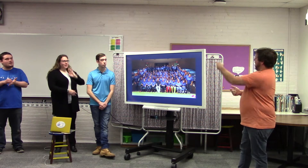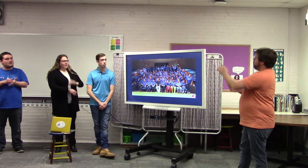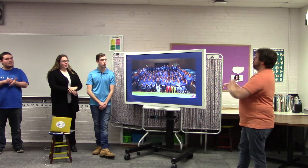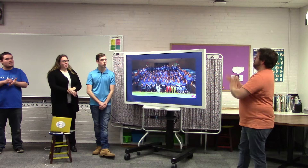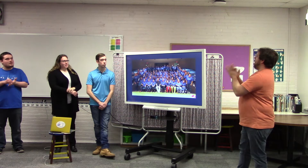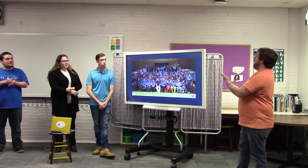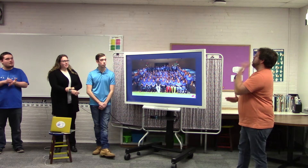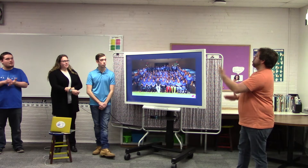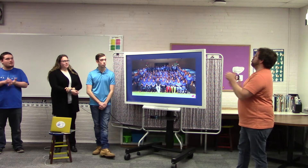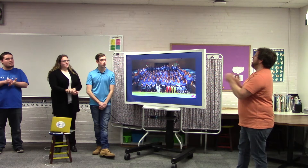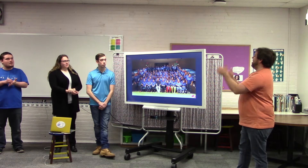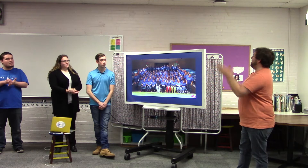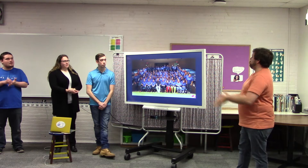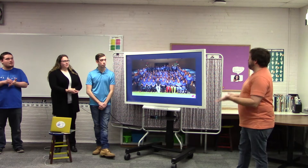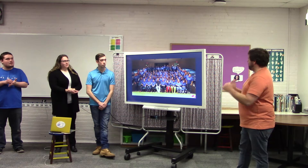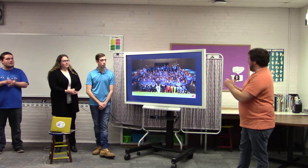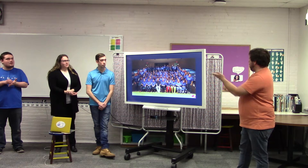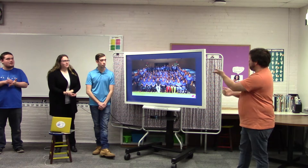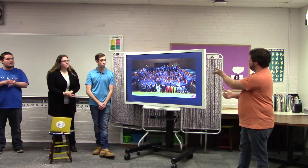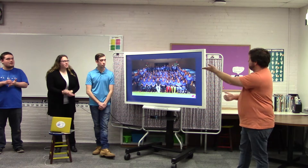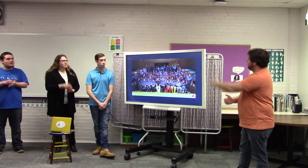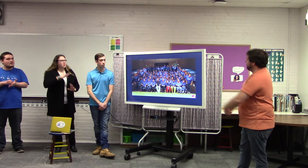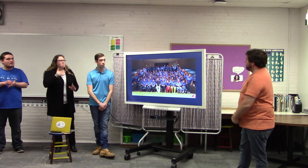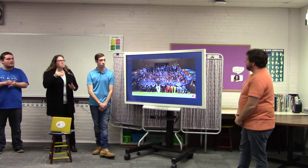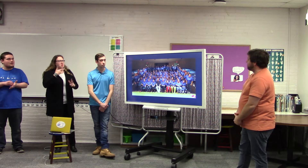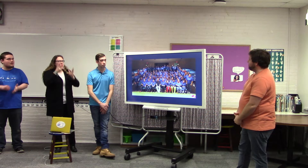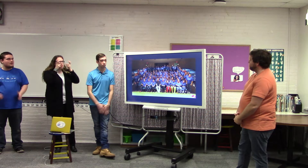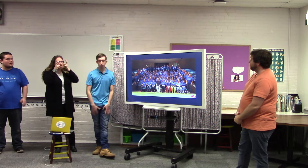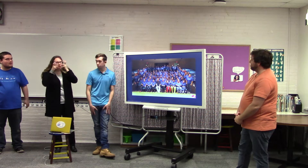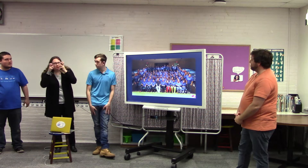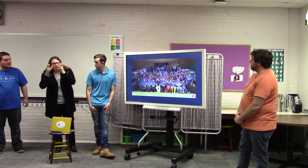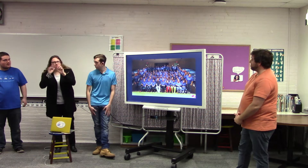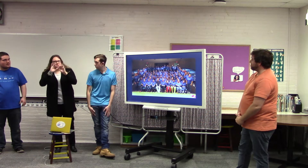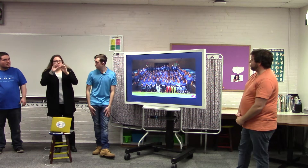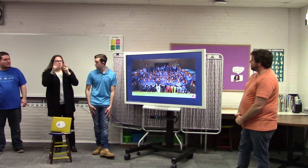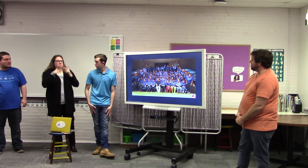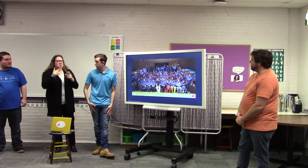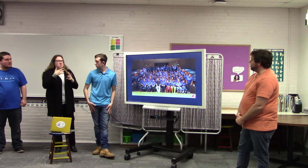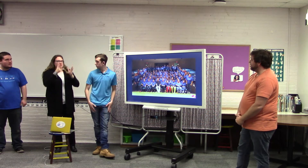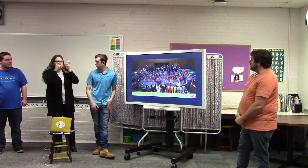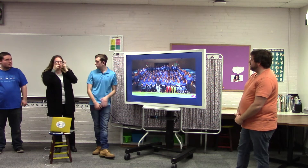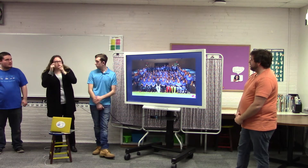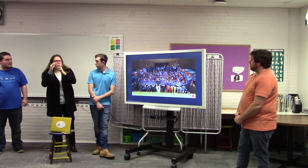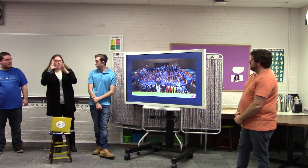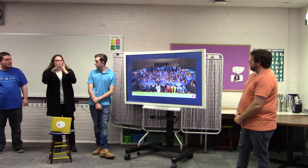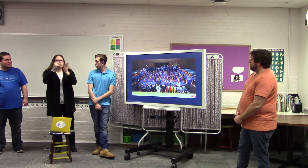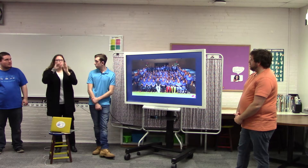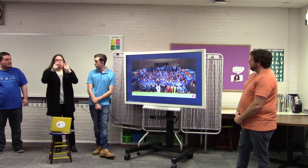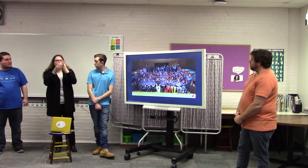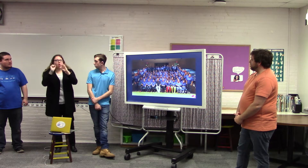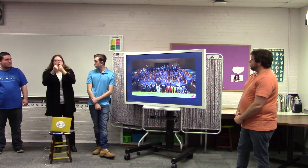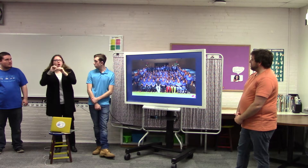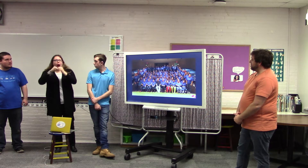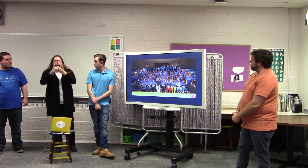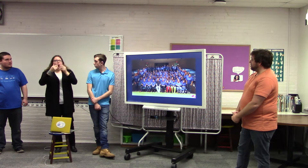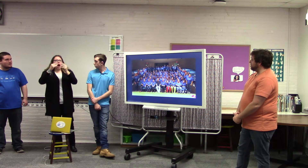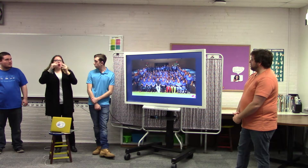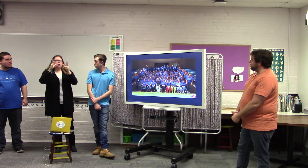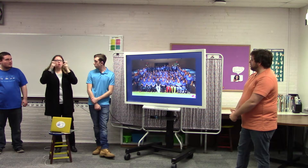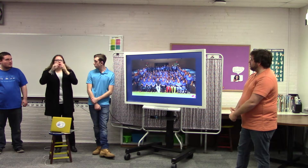conference was over, how do you guys feel you became good leaders, better leaders? I felt like listening to all of